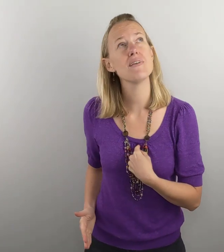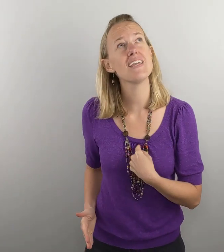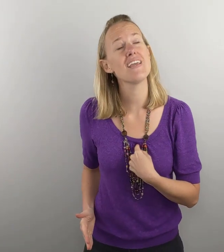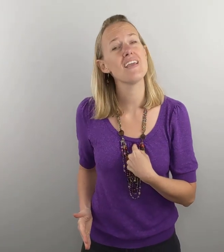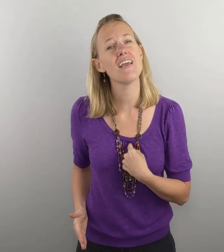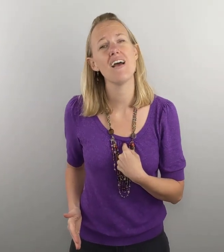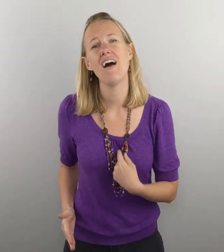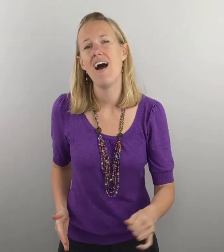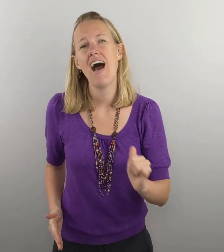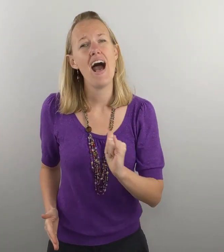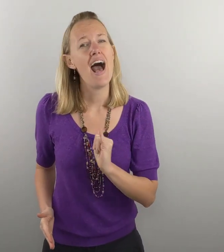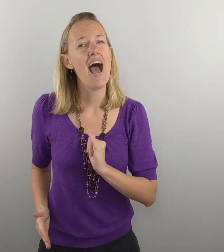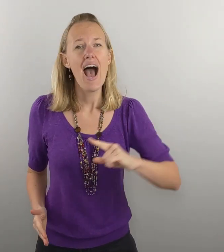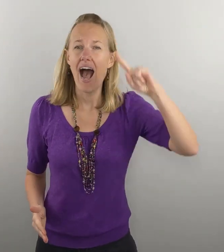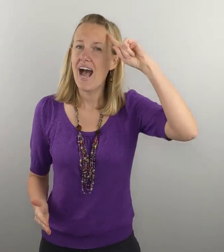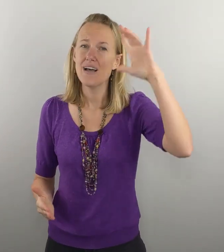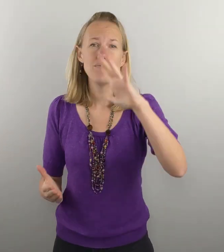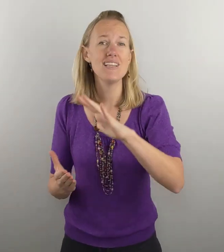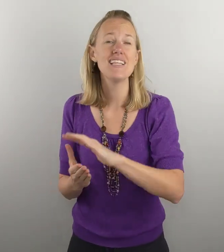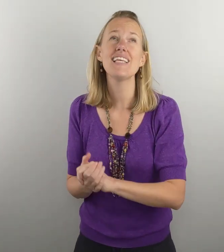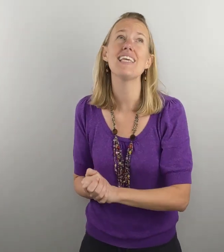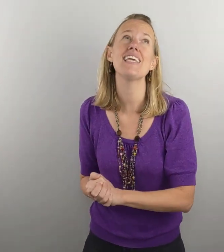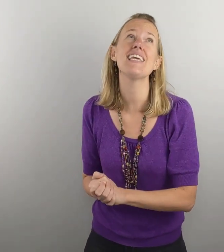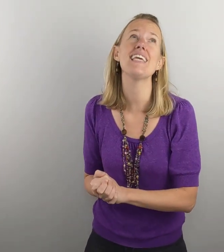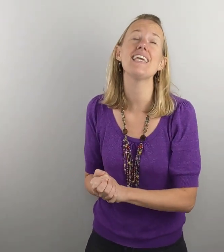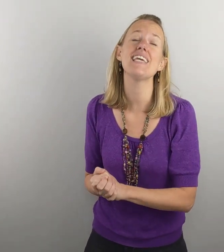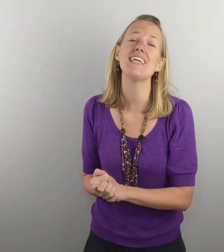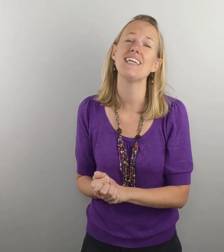me. I believe.